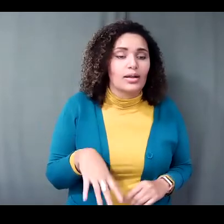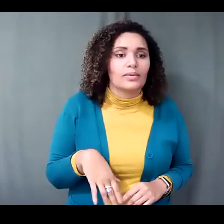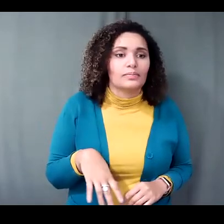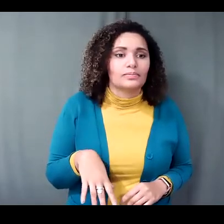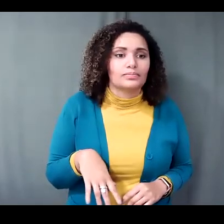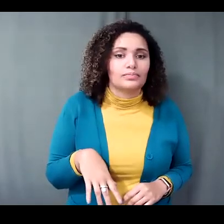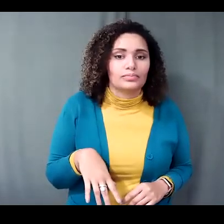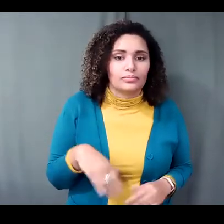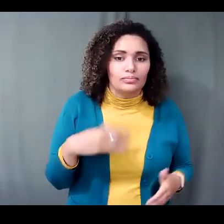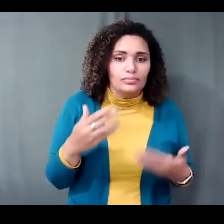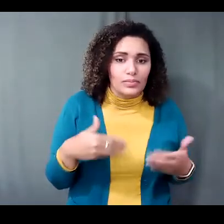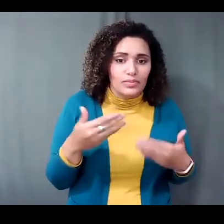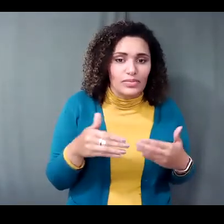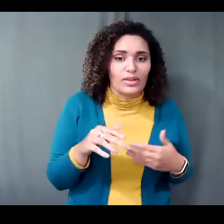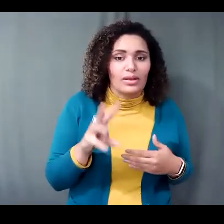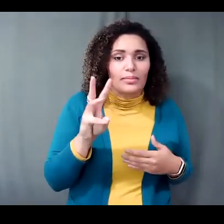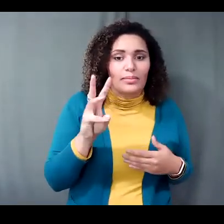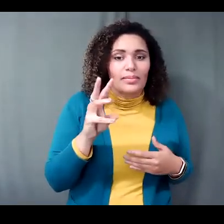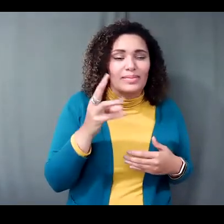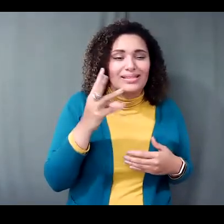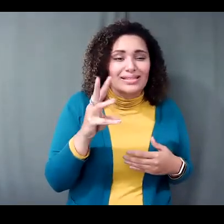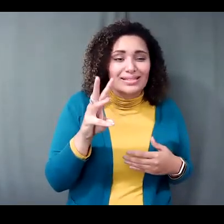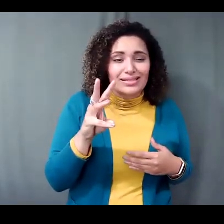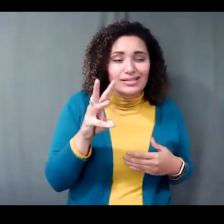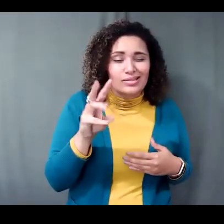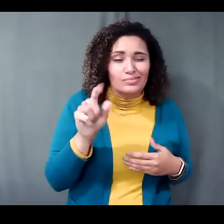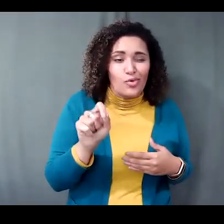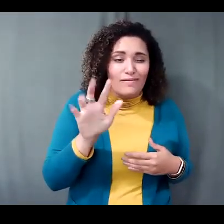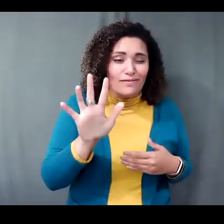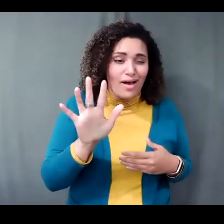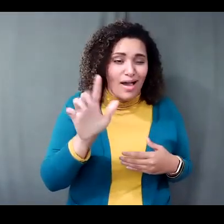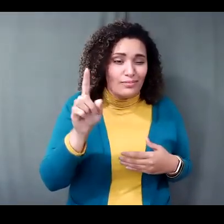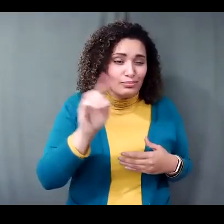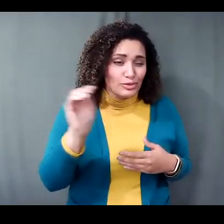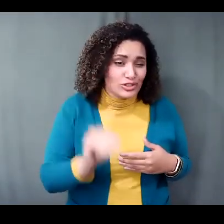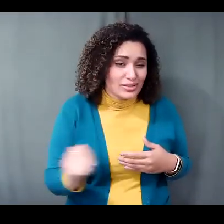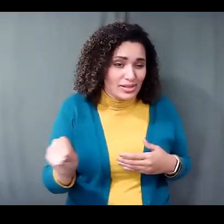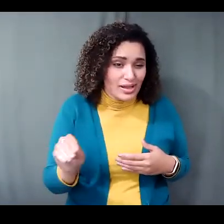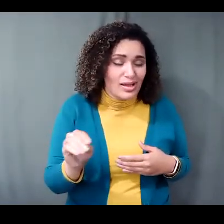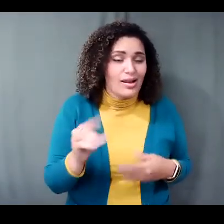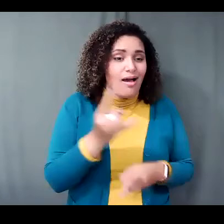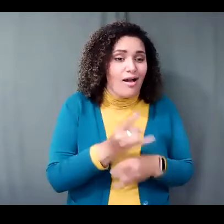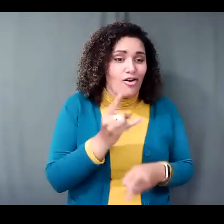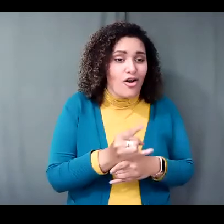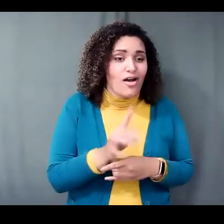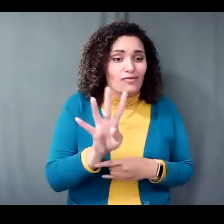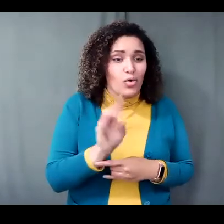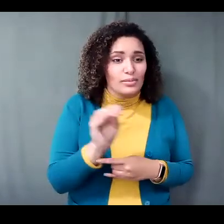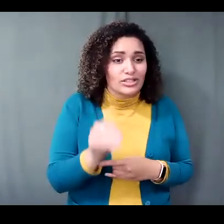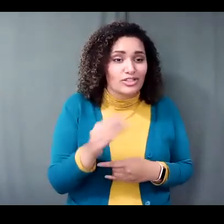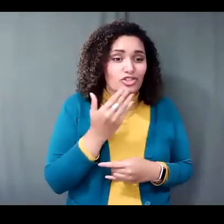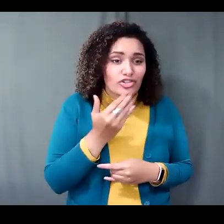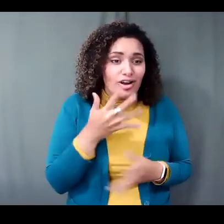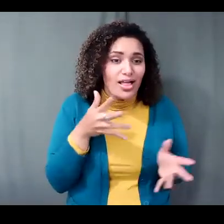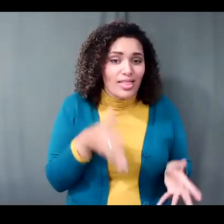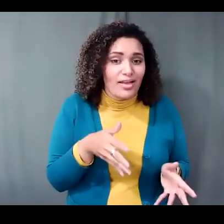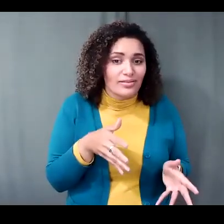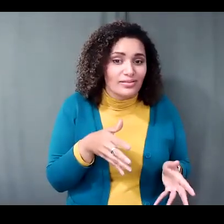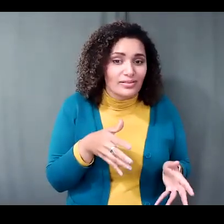to it gets to about 16.5% alcohol, and then there's still 4% sugar left, and the yeast all